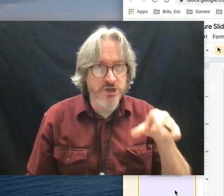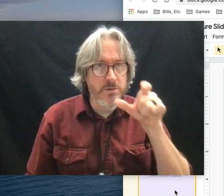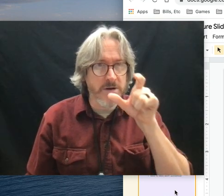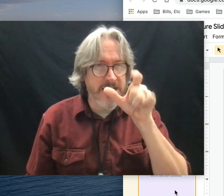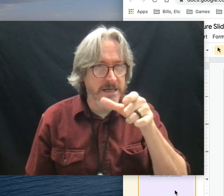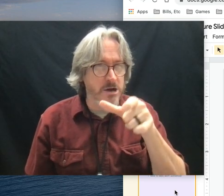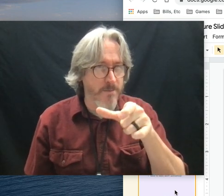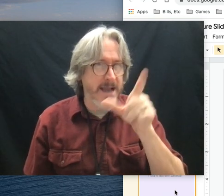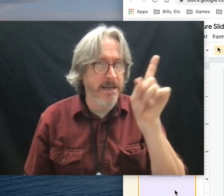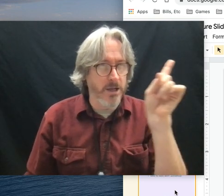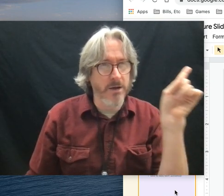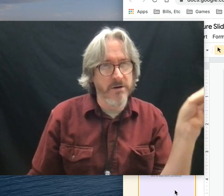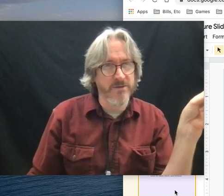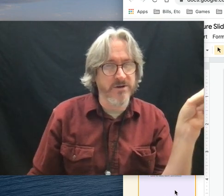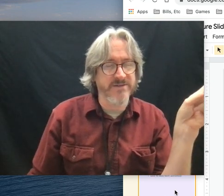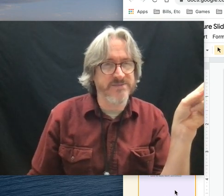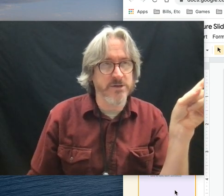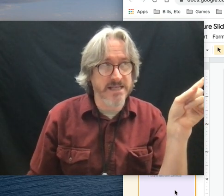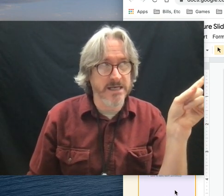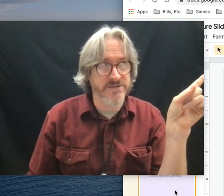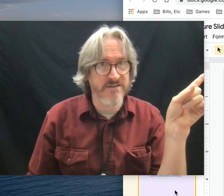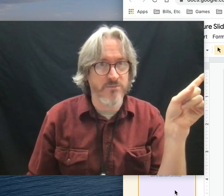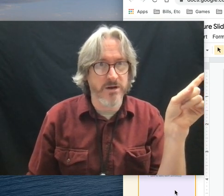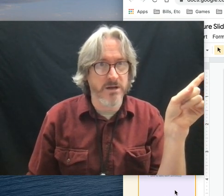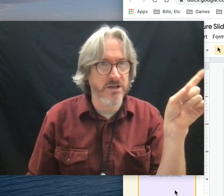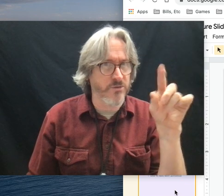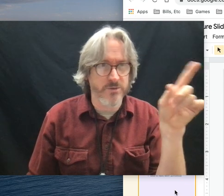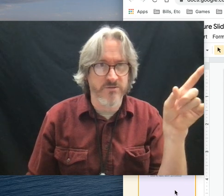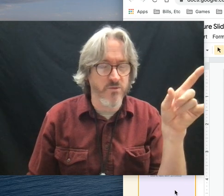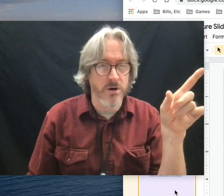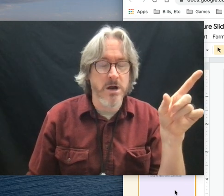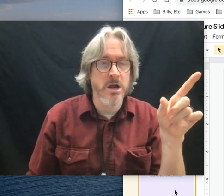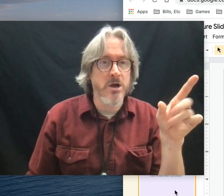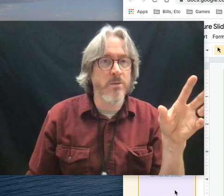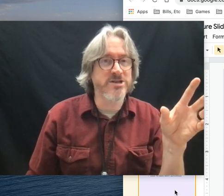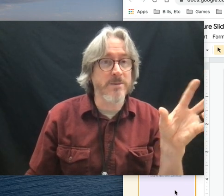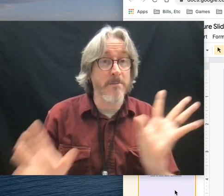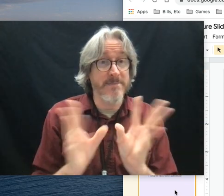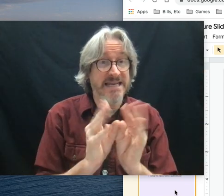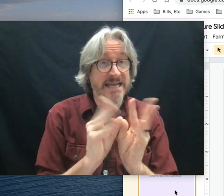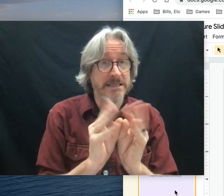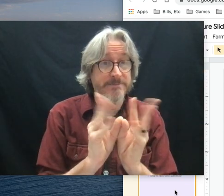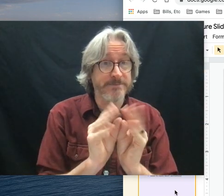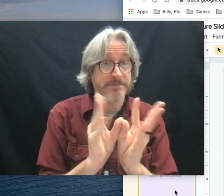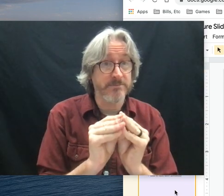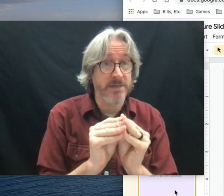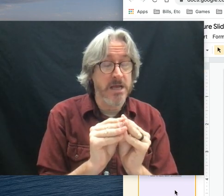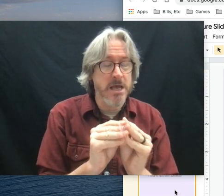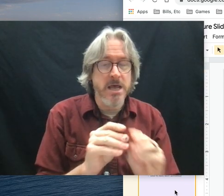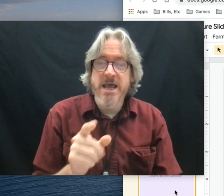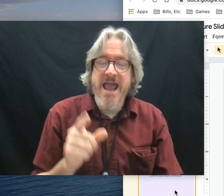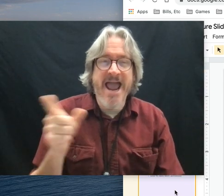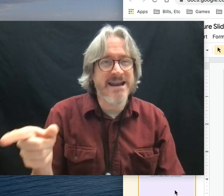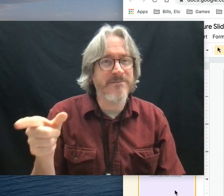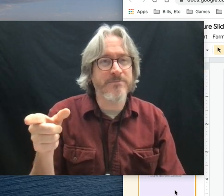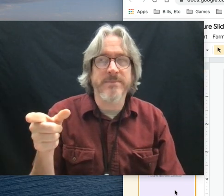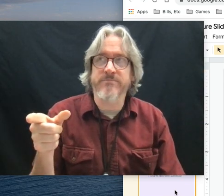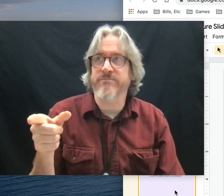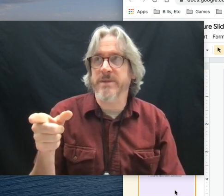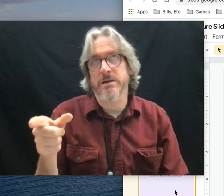I do need to go back and look at one of the previous videos. I think it's 5 point, either 3 or 4. We talk about meeting.